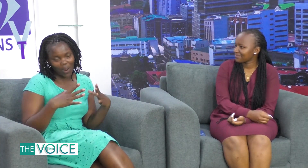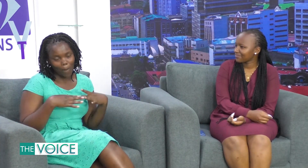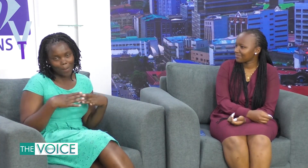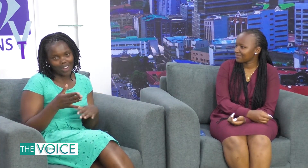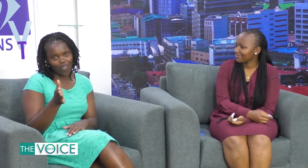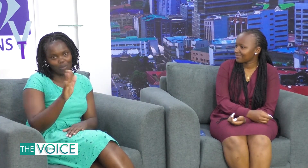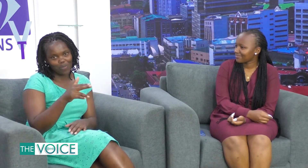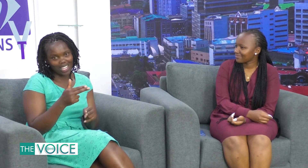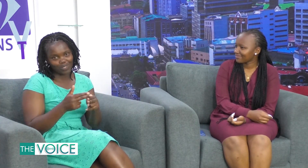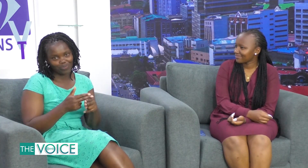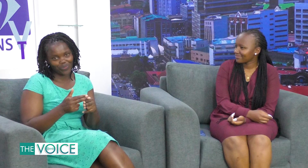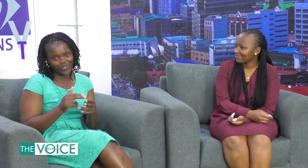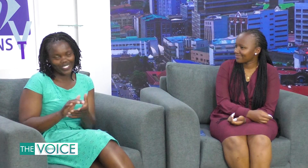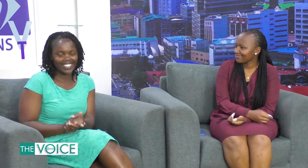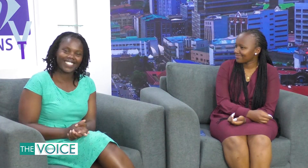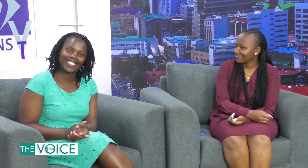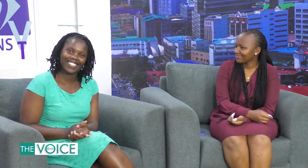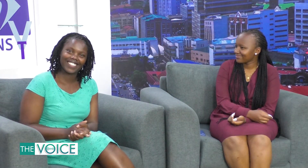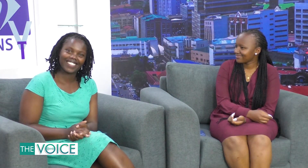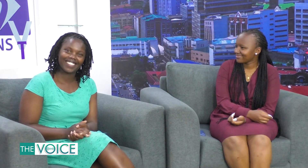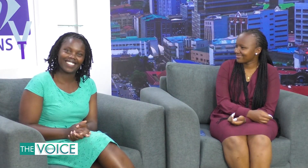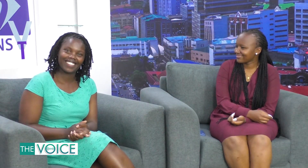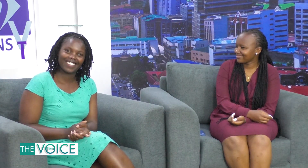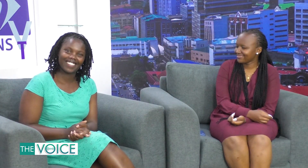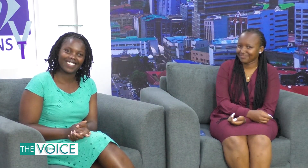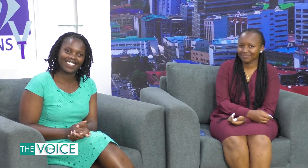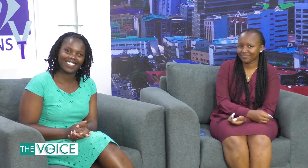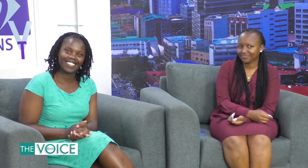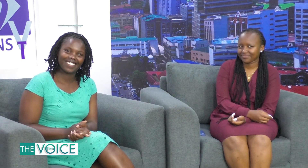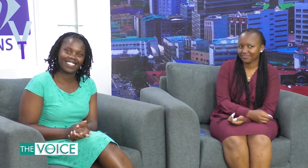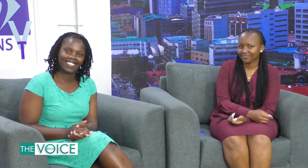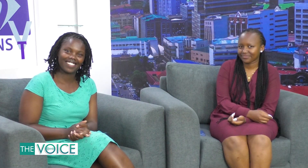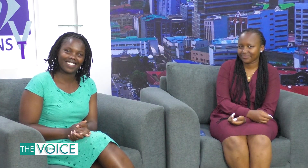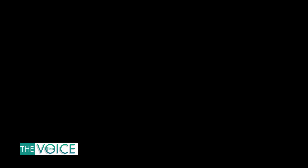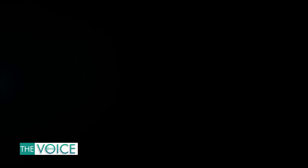a short break and then we'll be back with more.